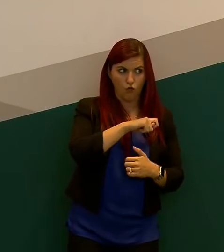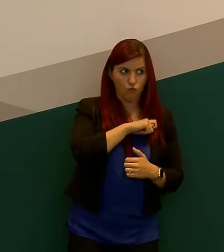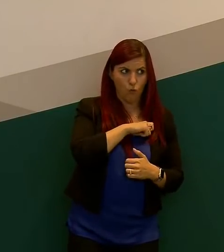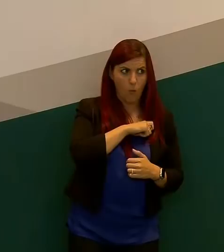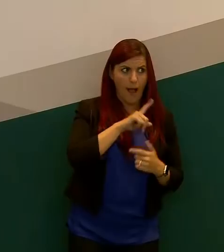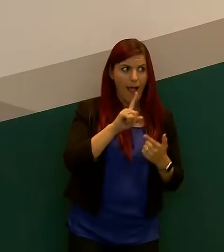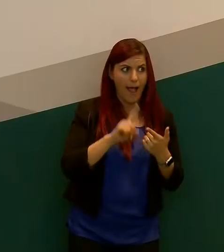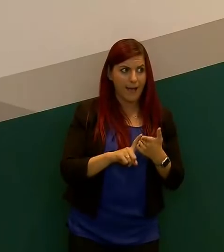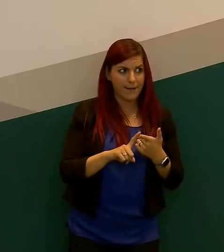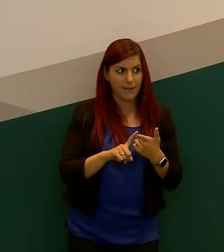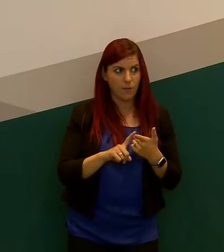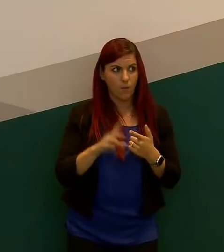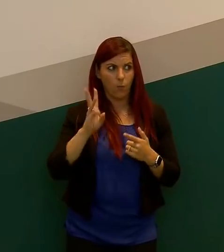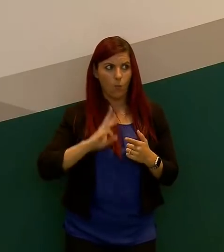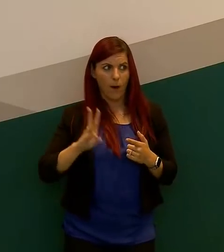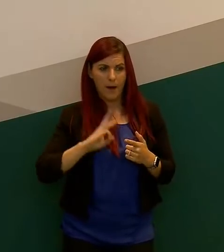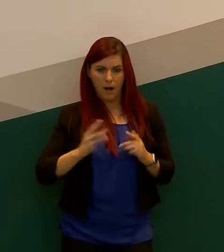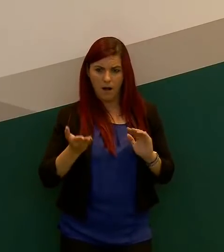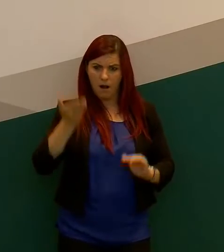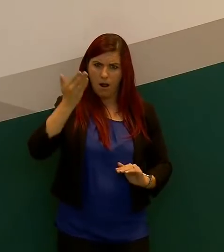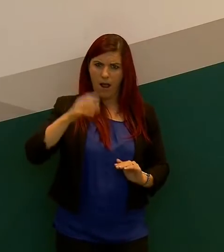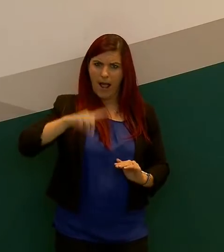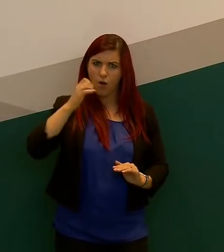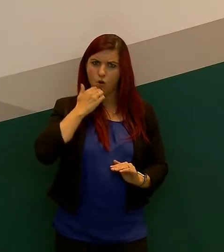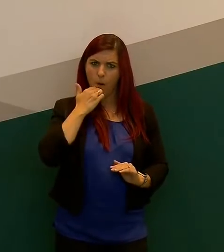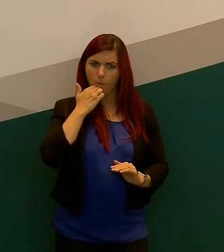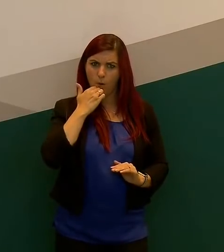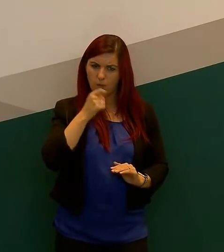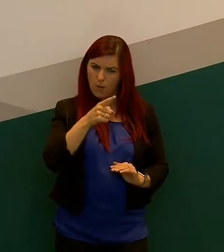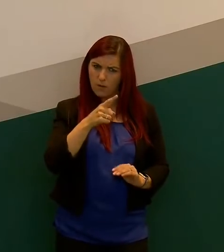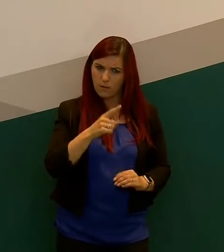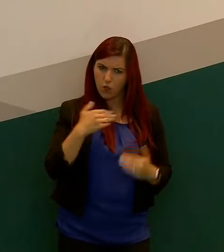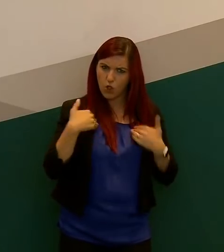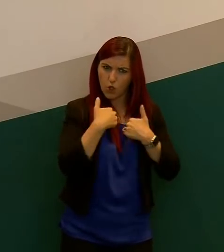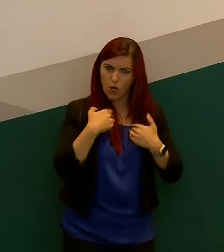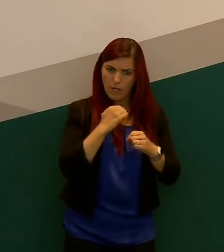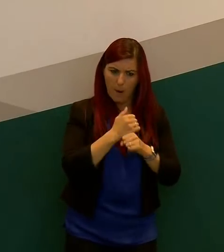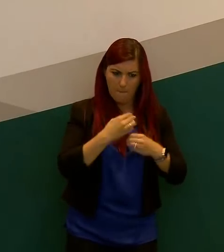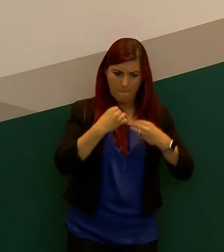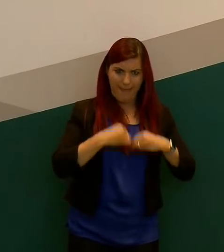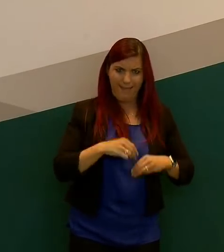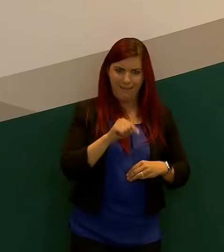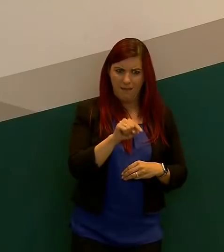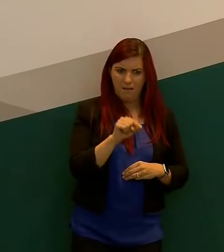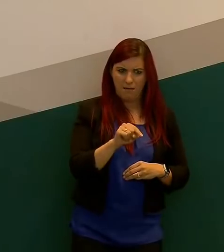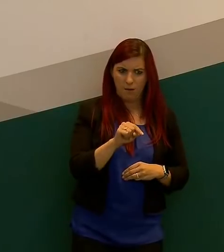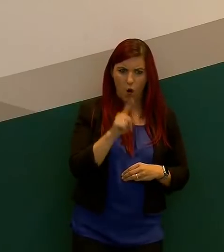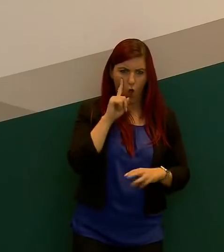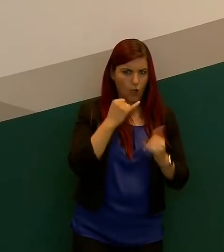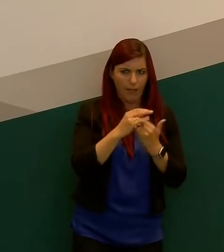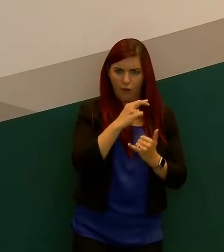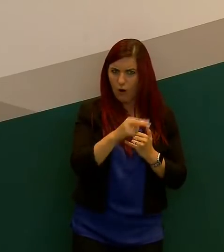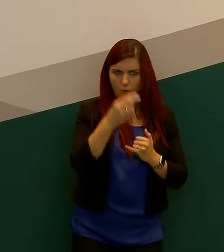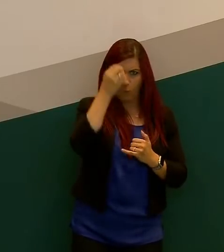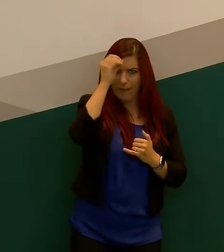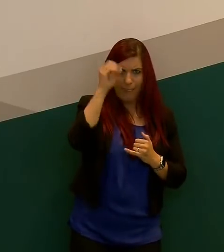between that and the female figure. Is that a concern, particularly that males in particular seem to be not maybe adhering to that public health advice?